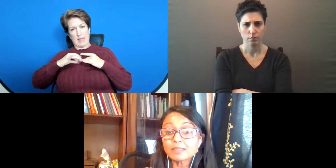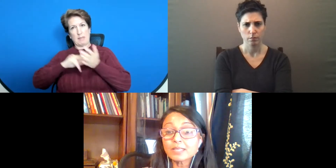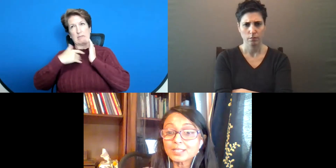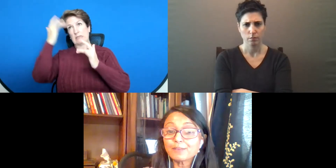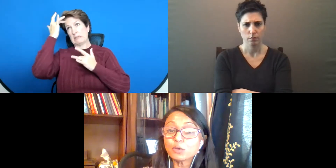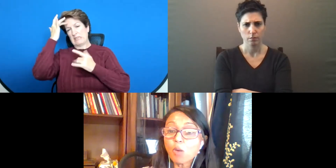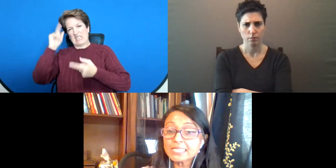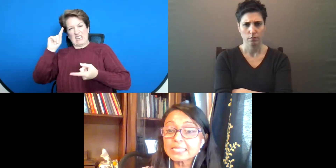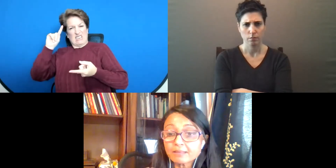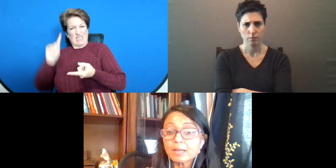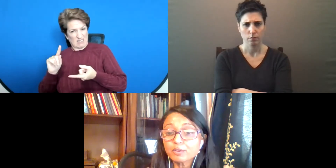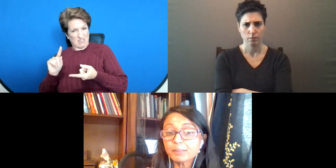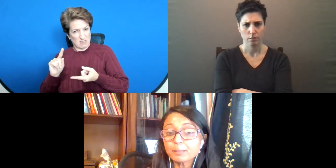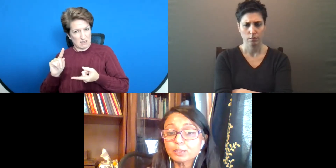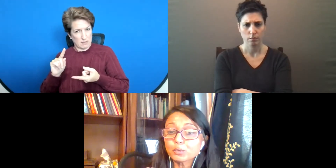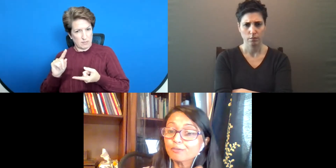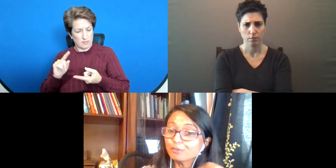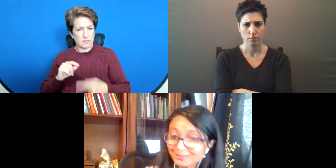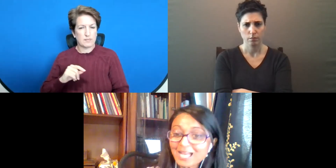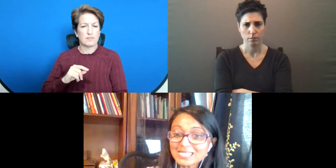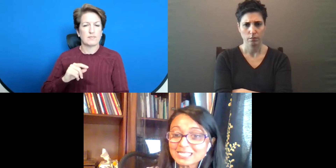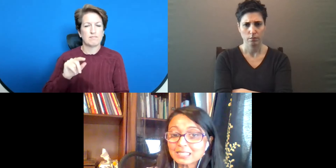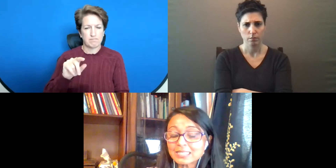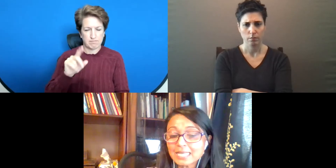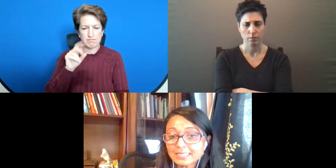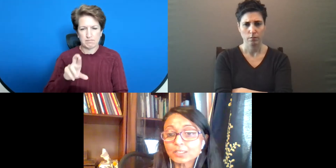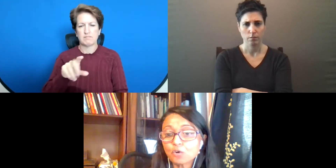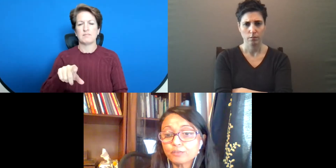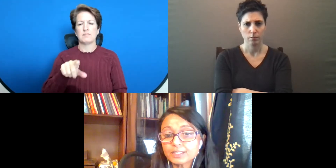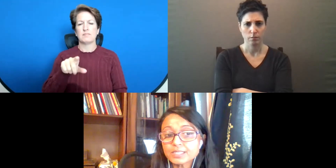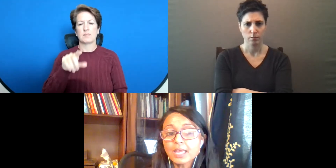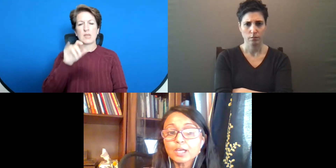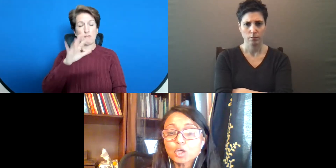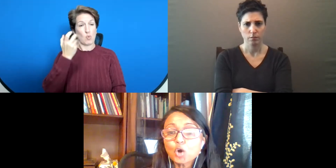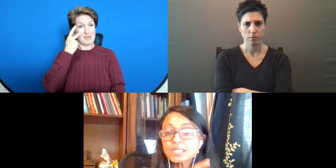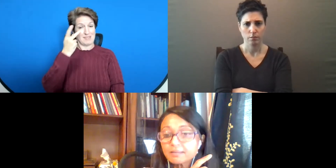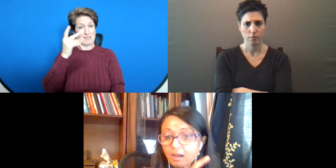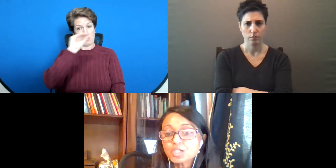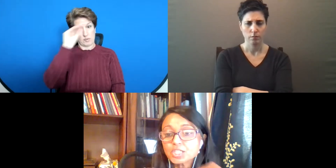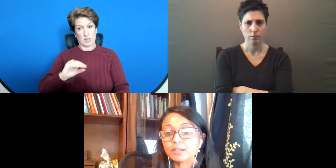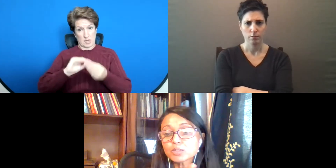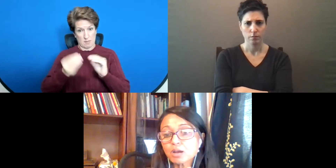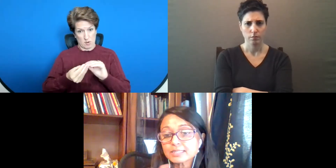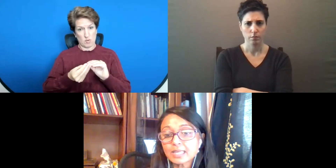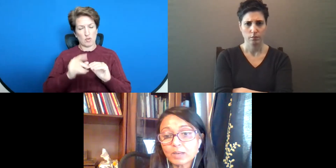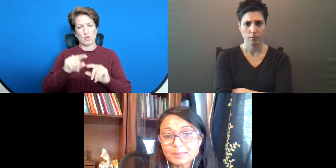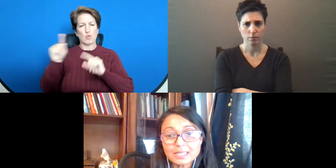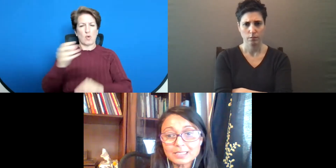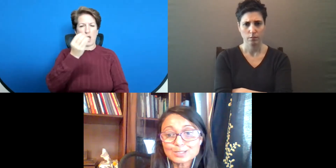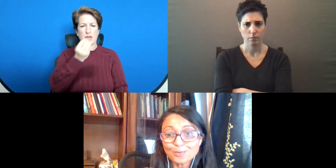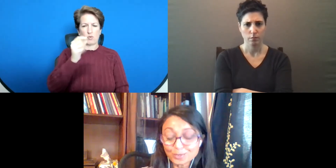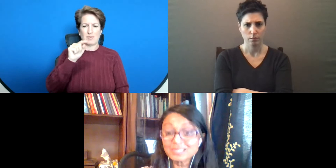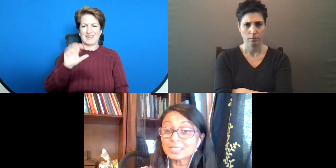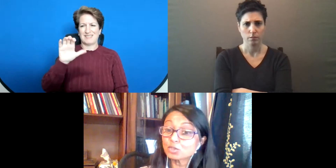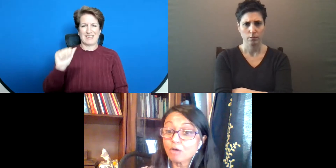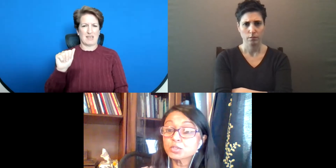So if you want to see the number of people who are fully vaccinated and get COVID, go to the ontario.ca